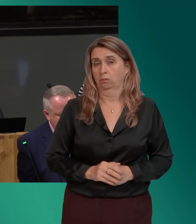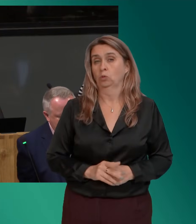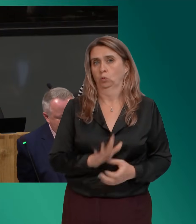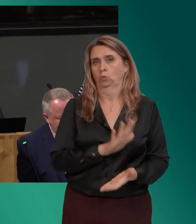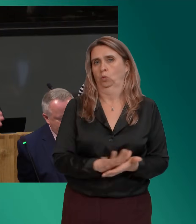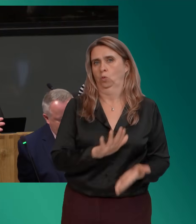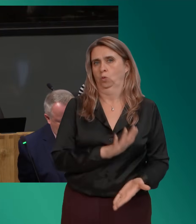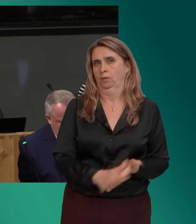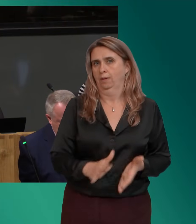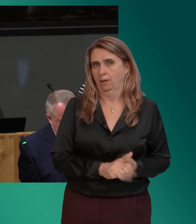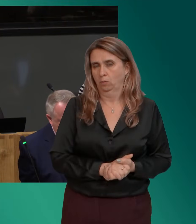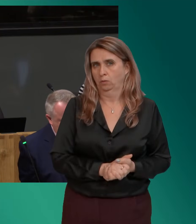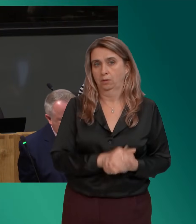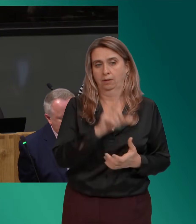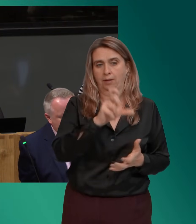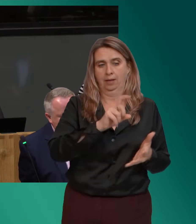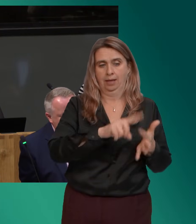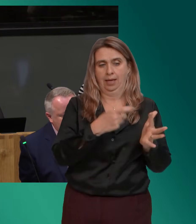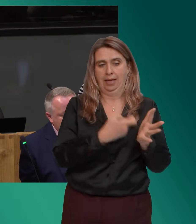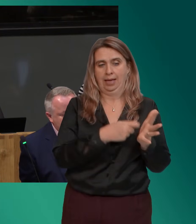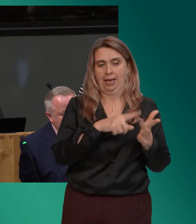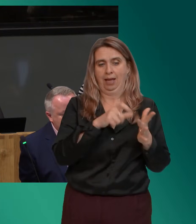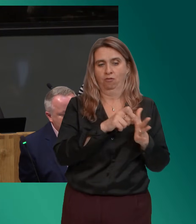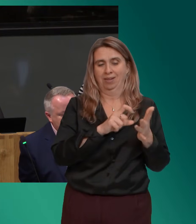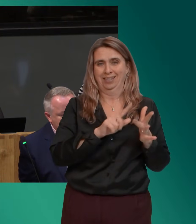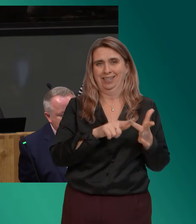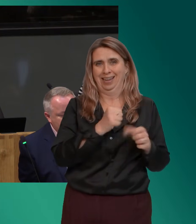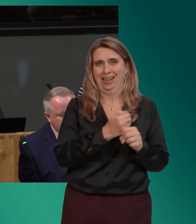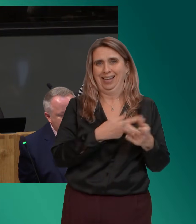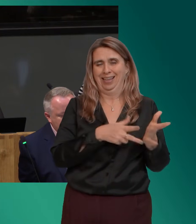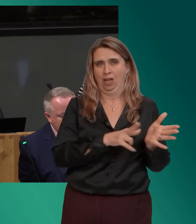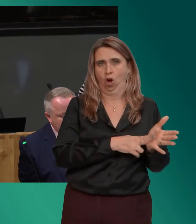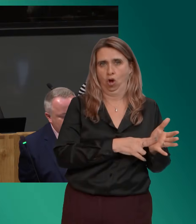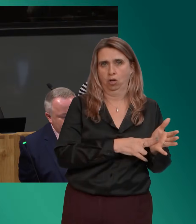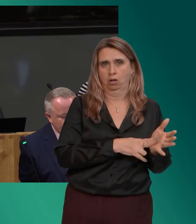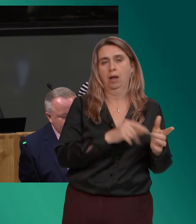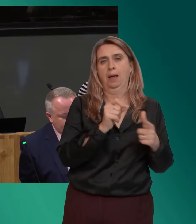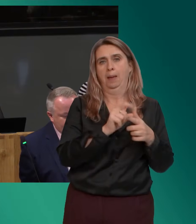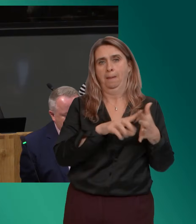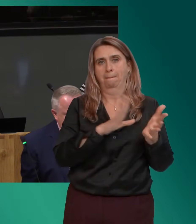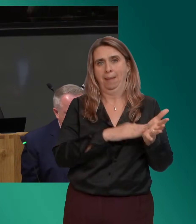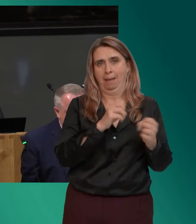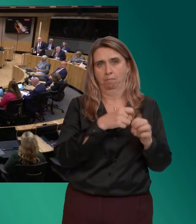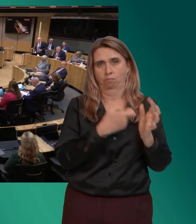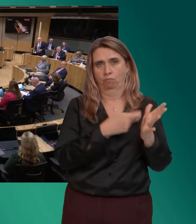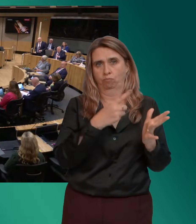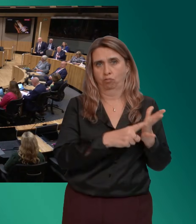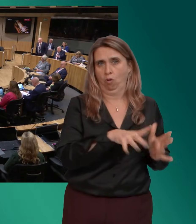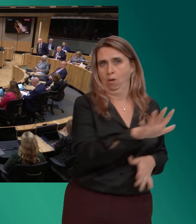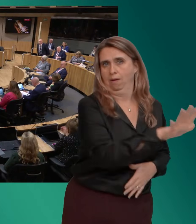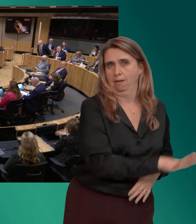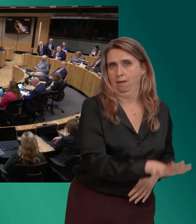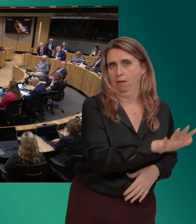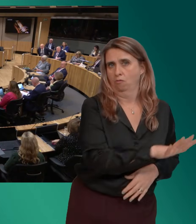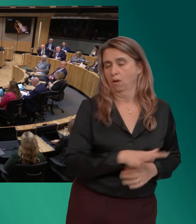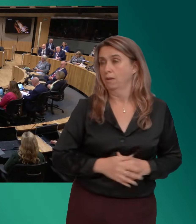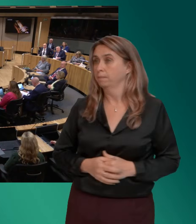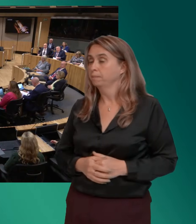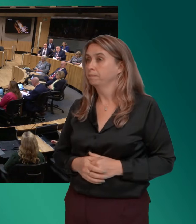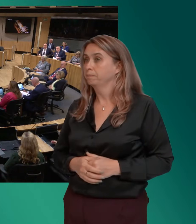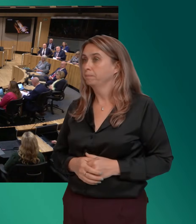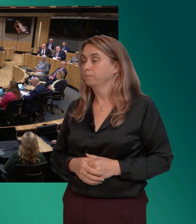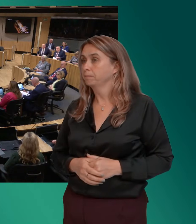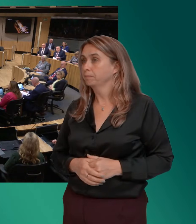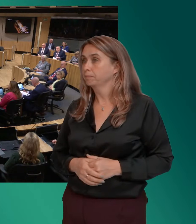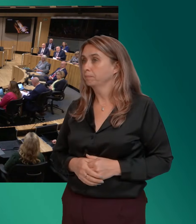this issue in Ceredigion and Pembroke and ensure that the local beaches continue to maintain high quality standards? I think the most